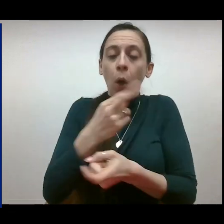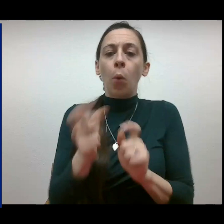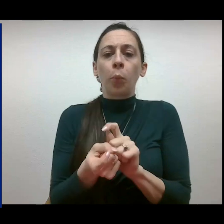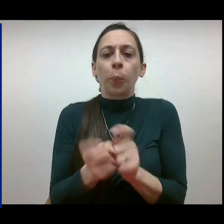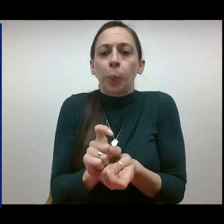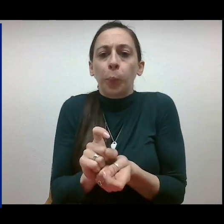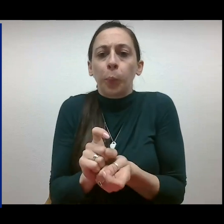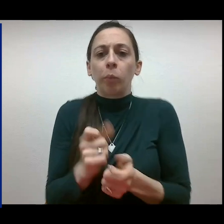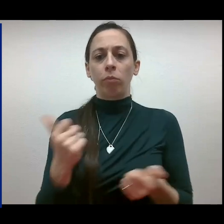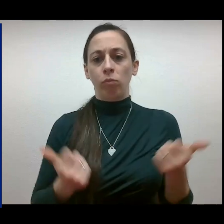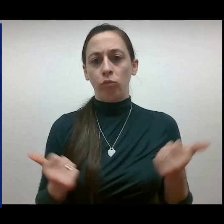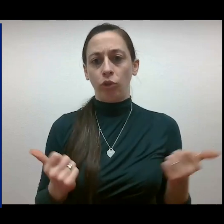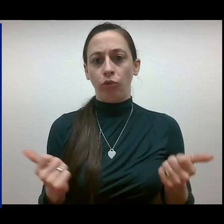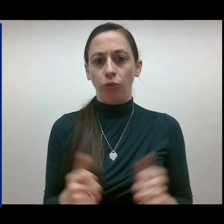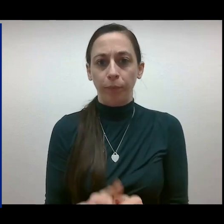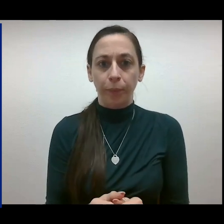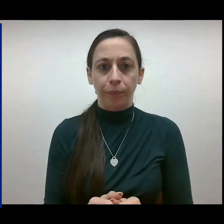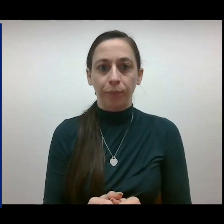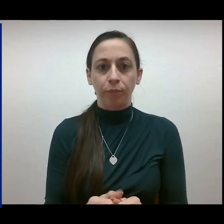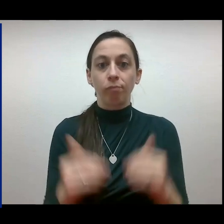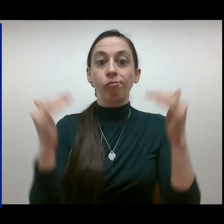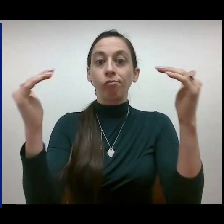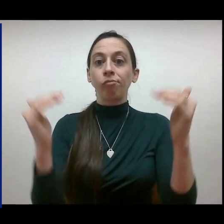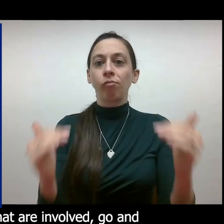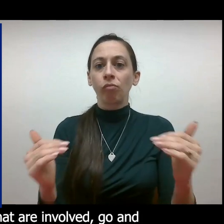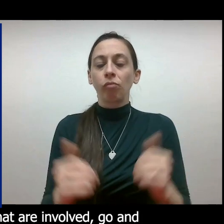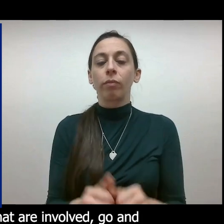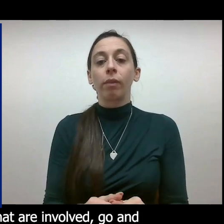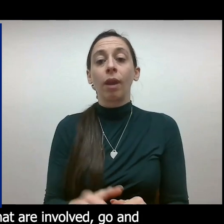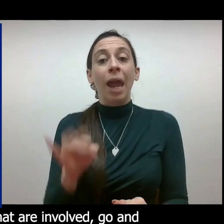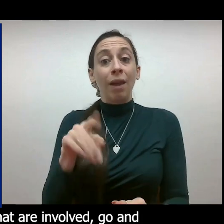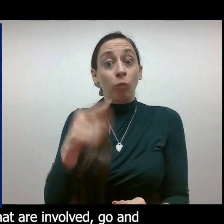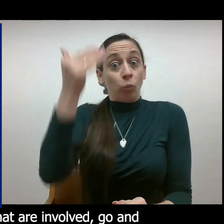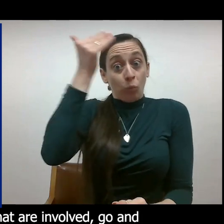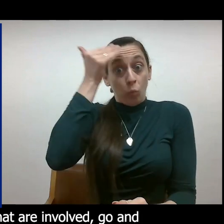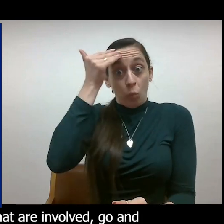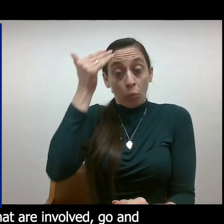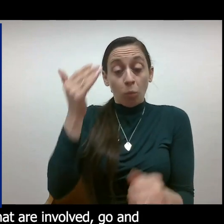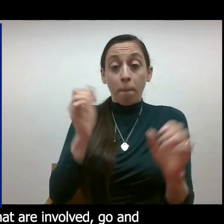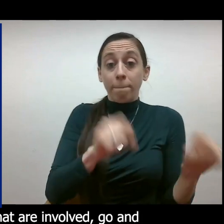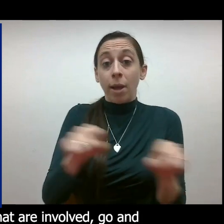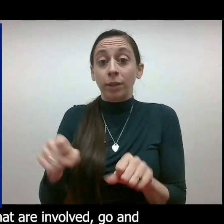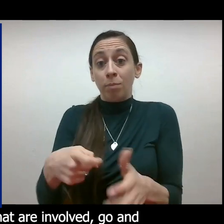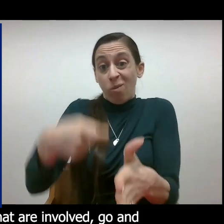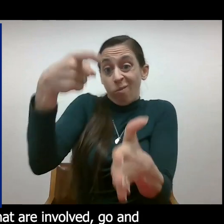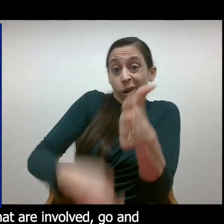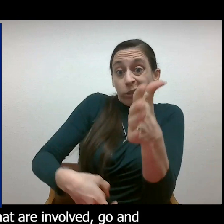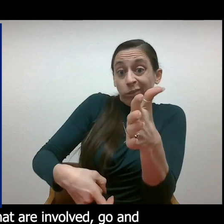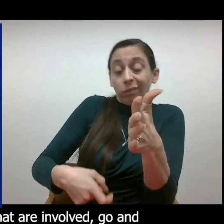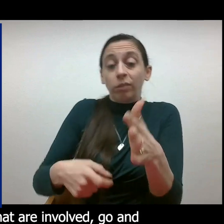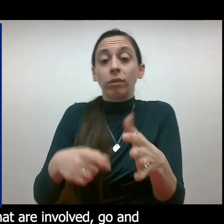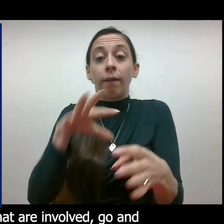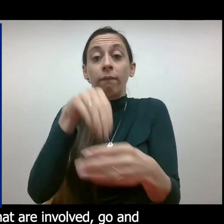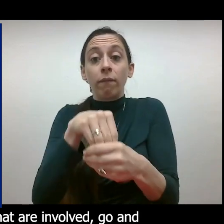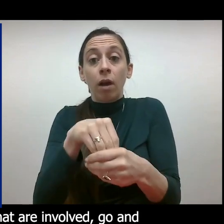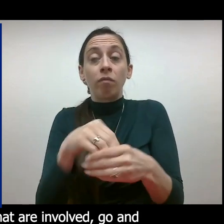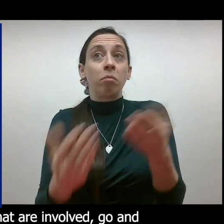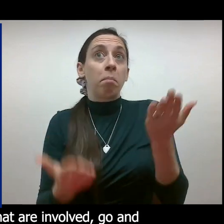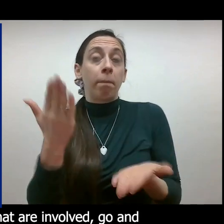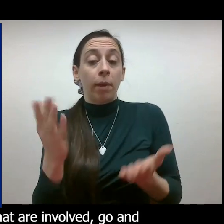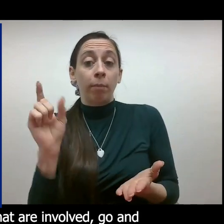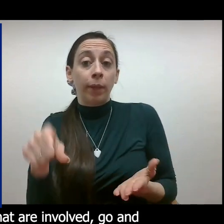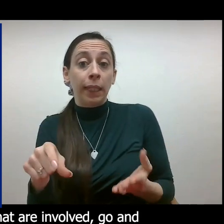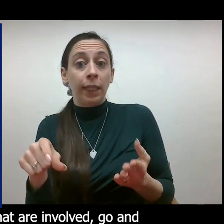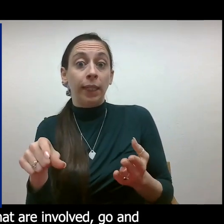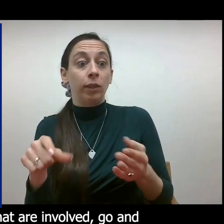change. You can explain whether it will be a large or a small change. Next, if you know any potential costs that are involved, you